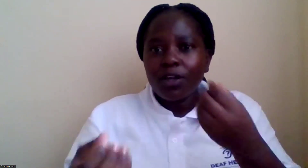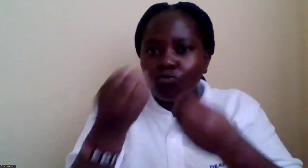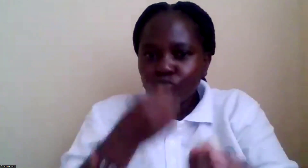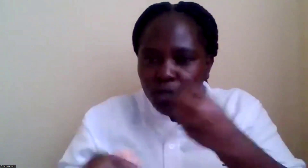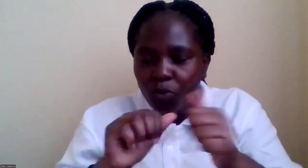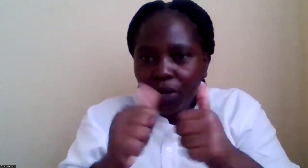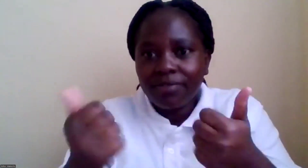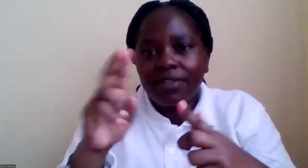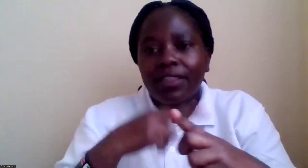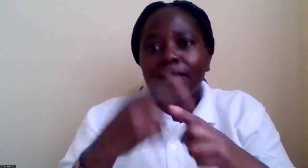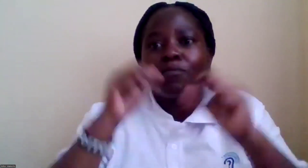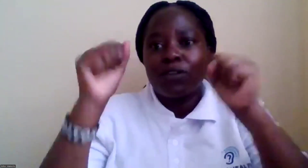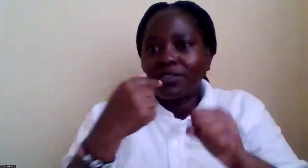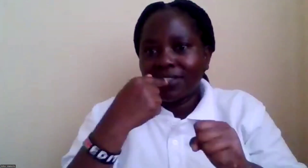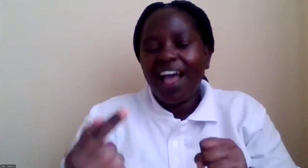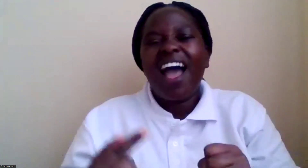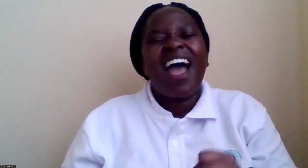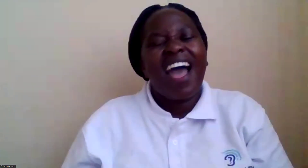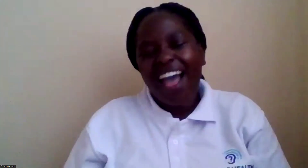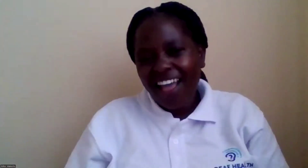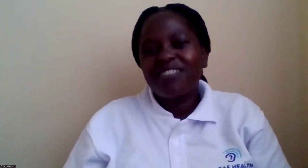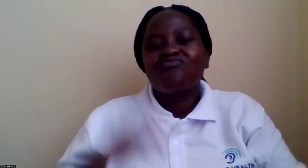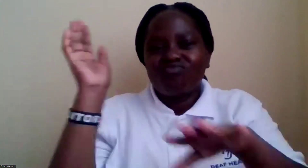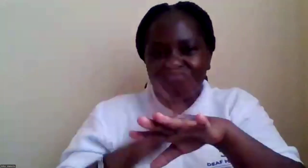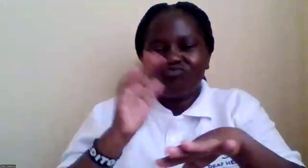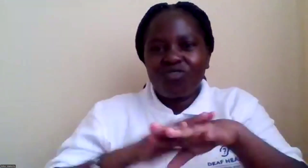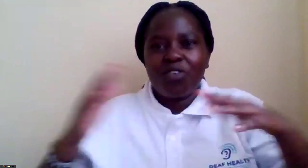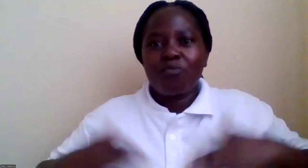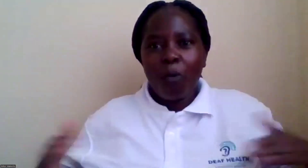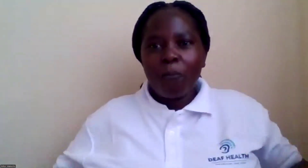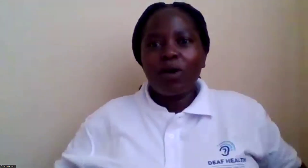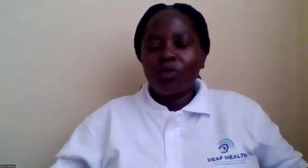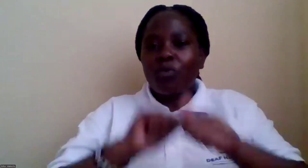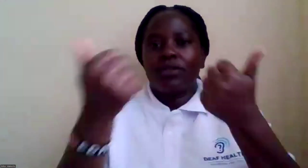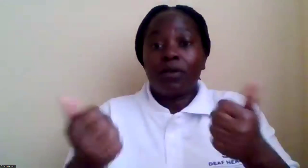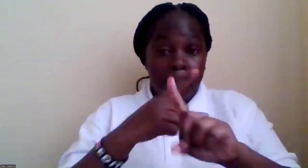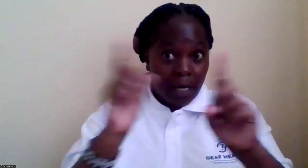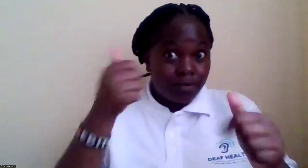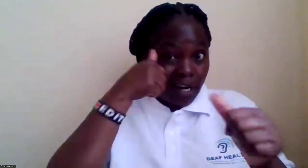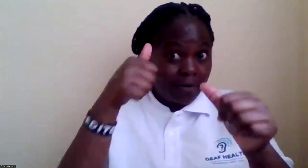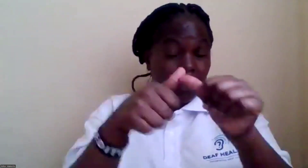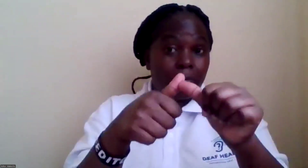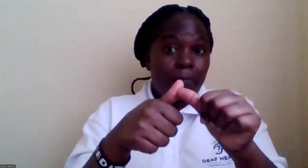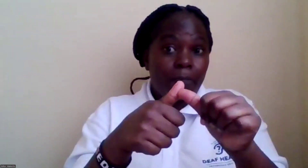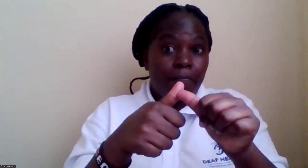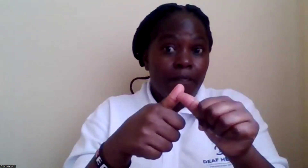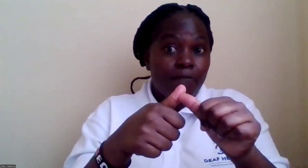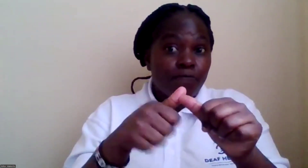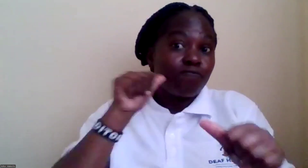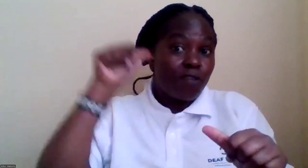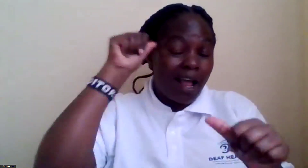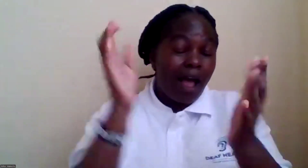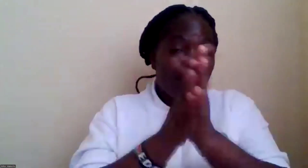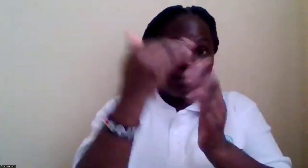then you're probably going to be doing pretty well. Now, also, something to take note of, for adults and children,